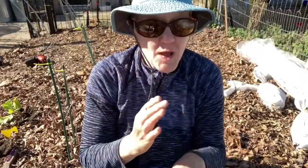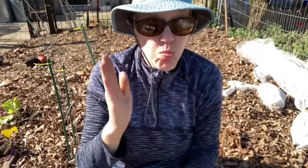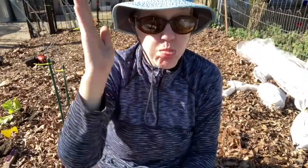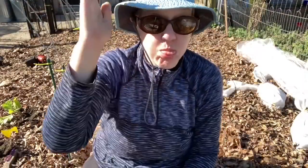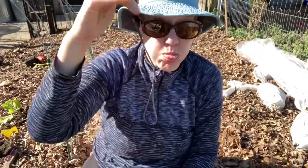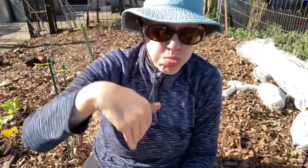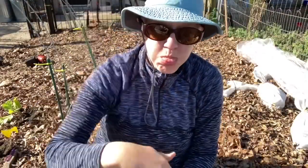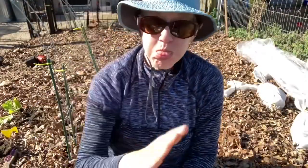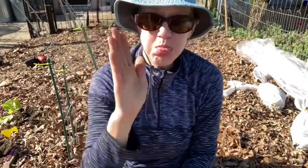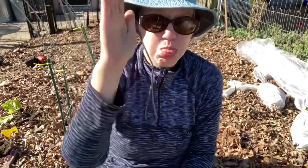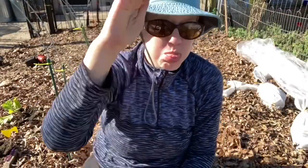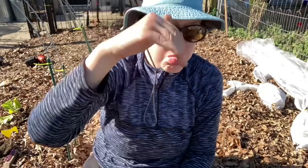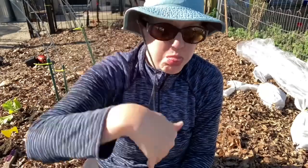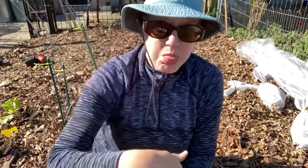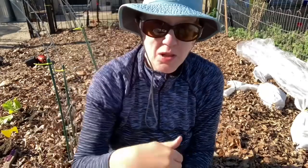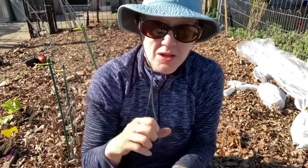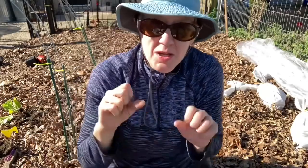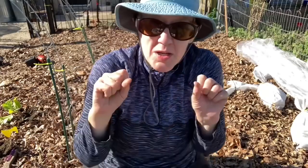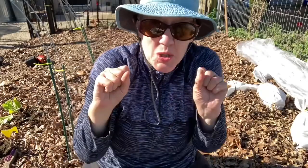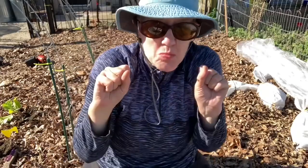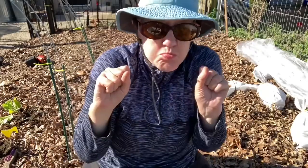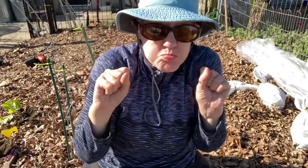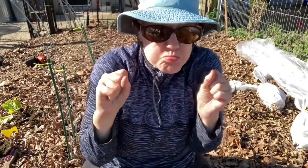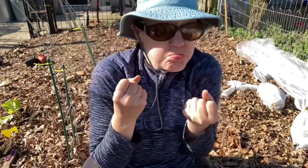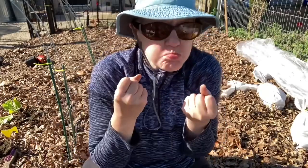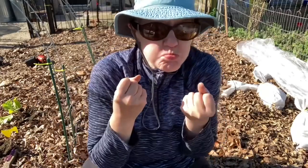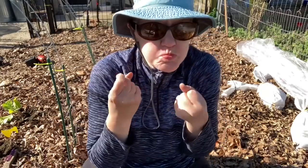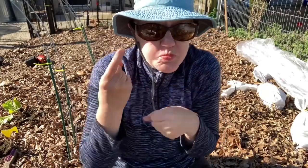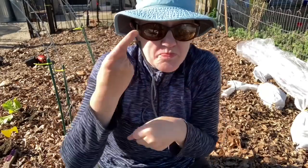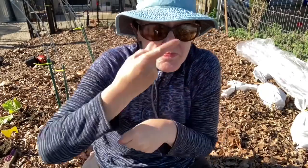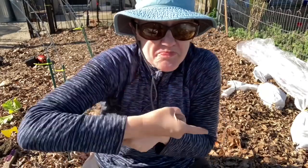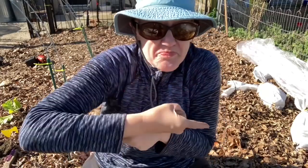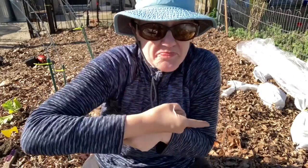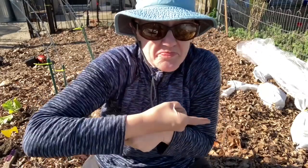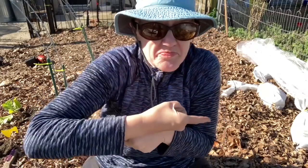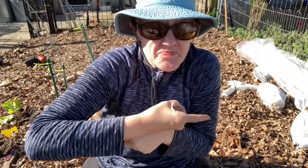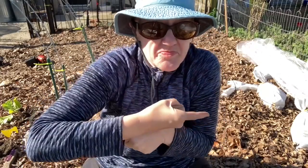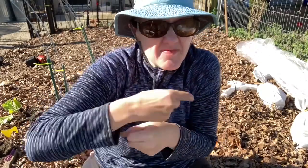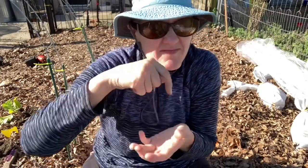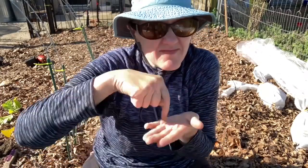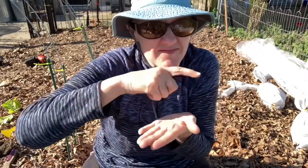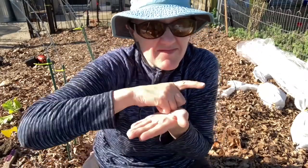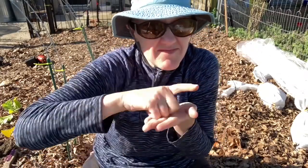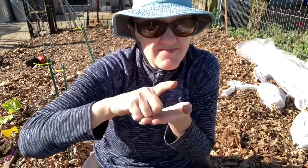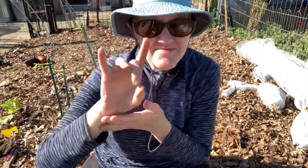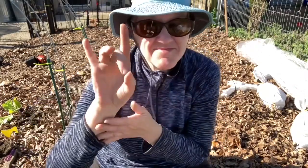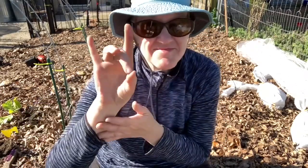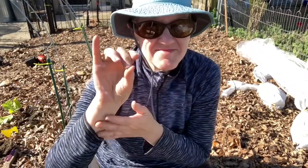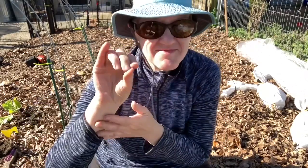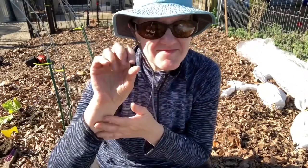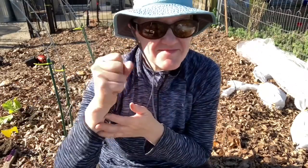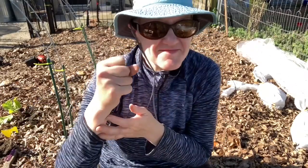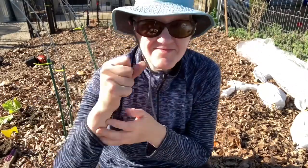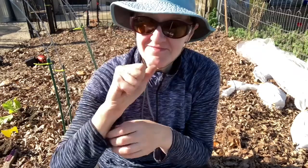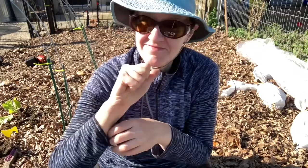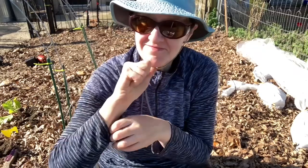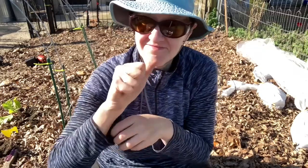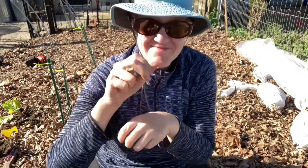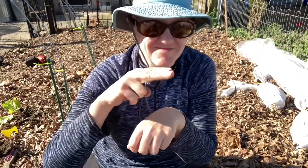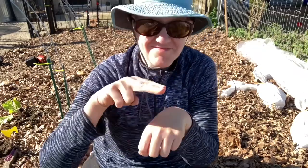Now, the recent temperatures have been on a roller coaster, freezing cold days, and this week it's going to be in the 80s.